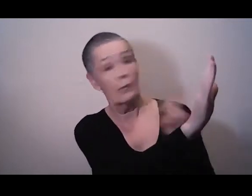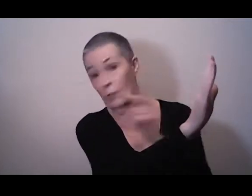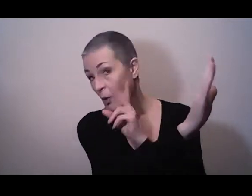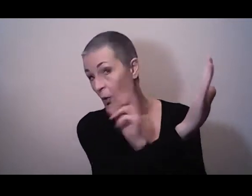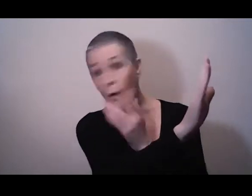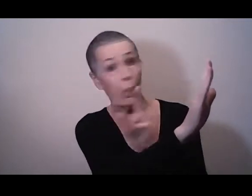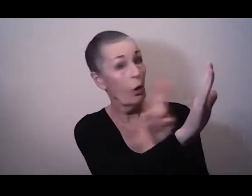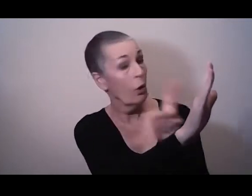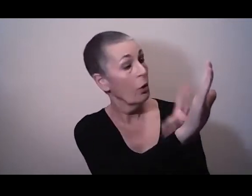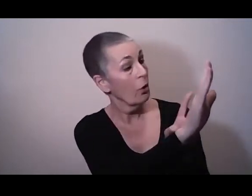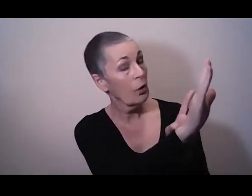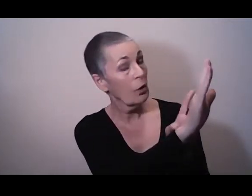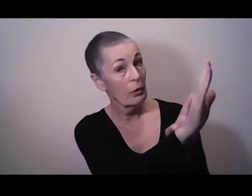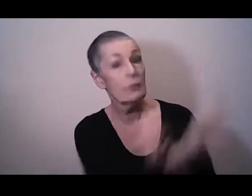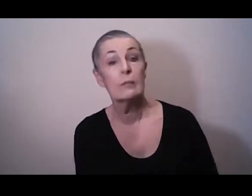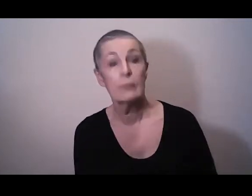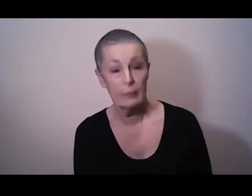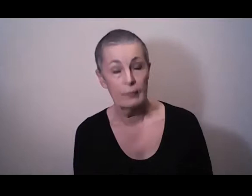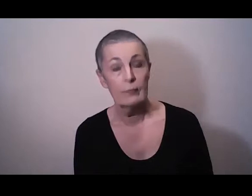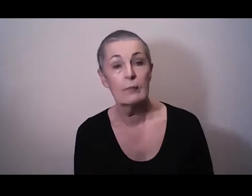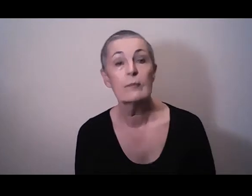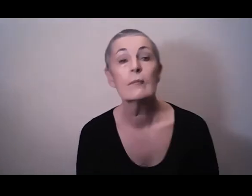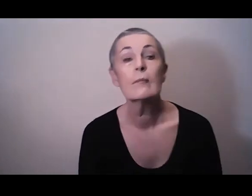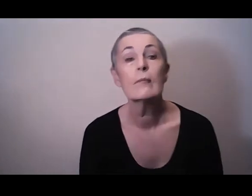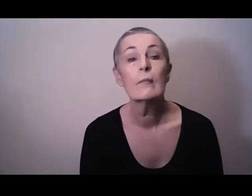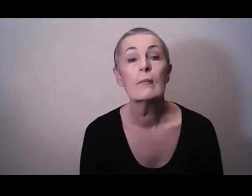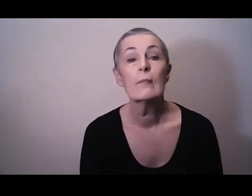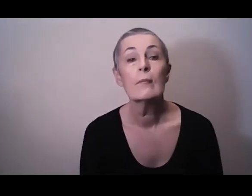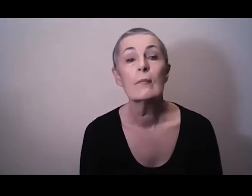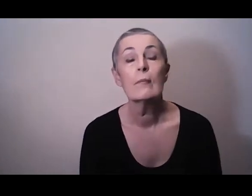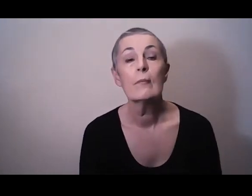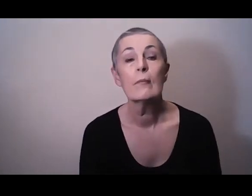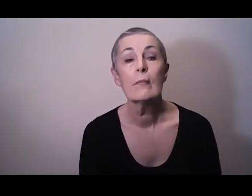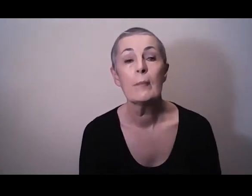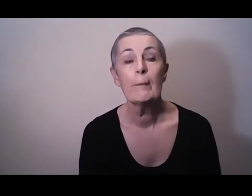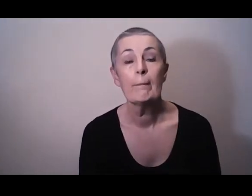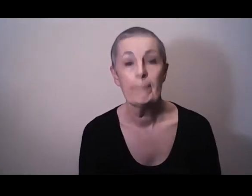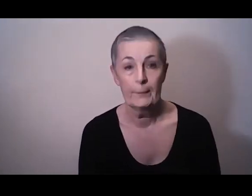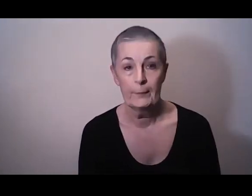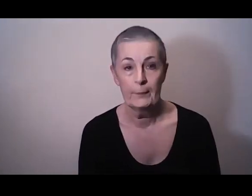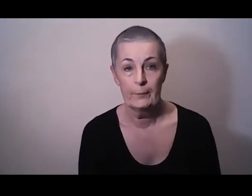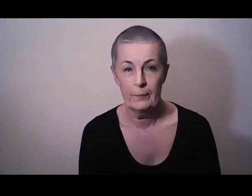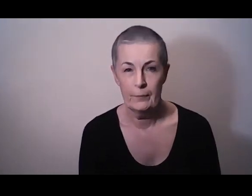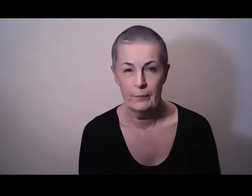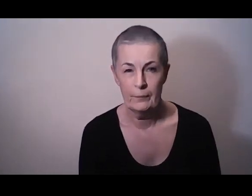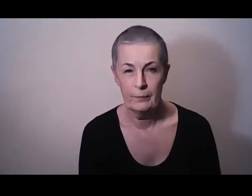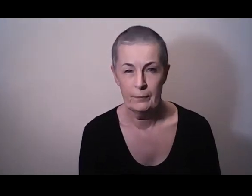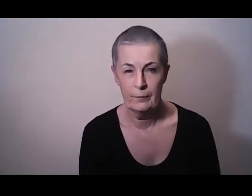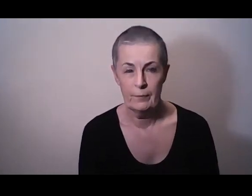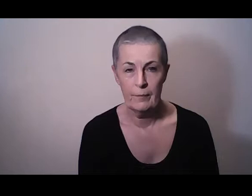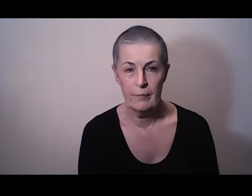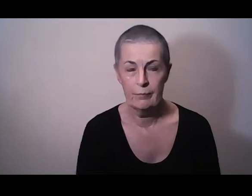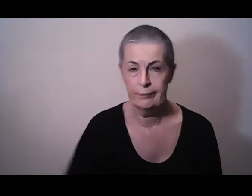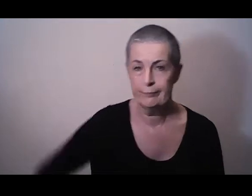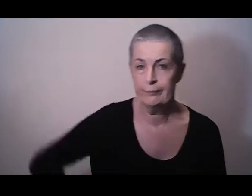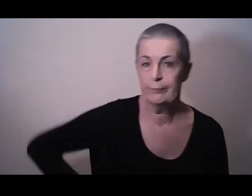And if you best that you can move away from the back of your seat, because otherwise you'll